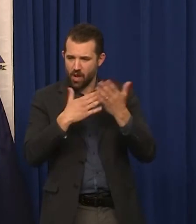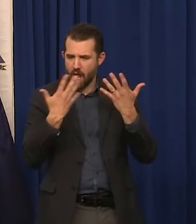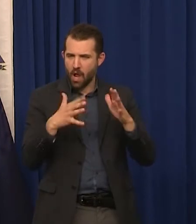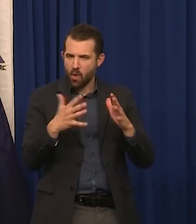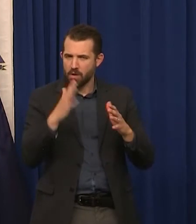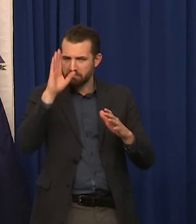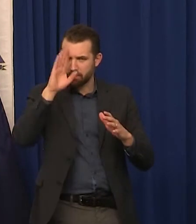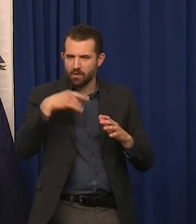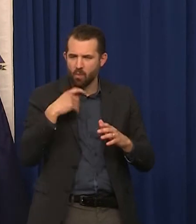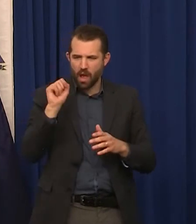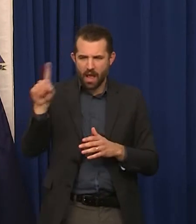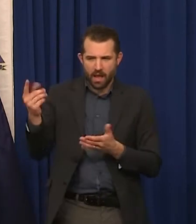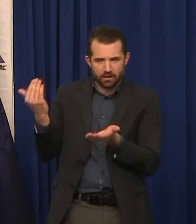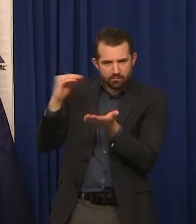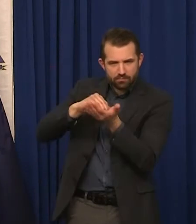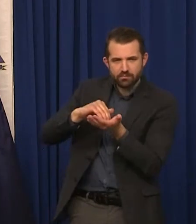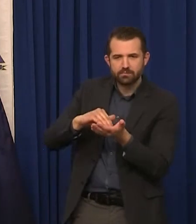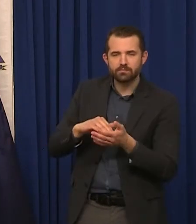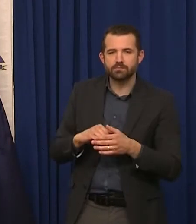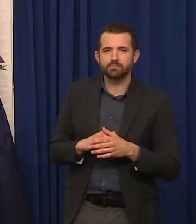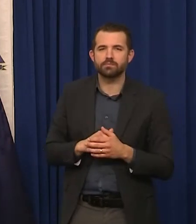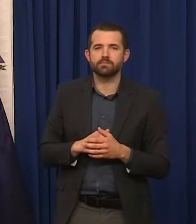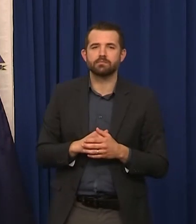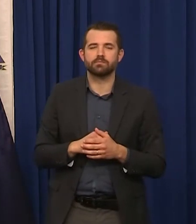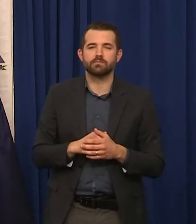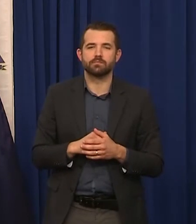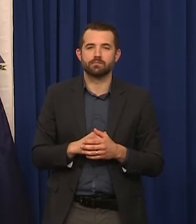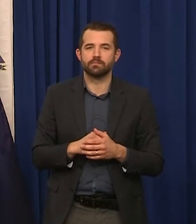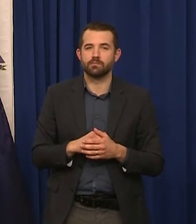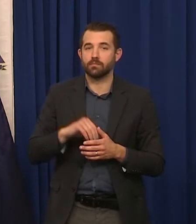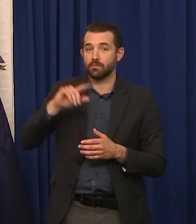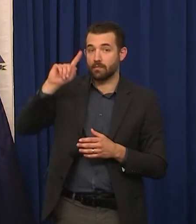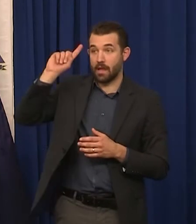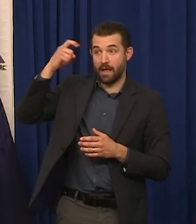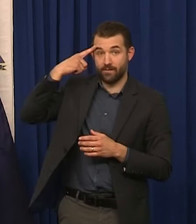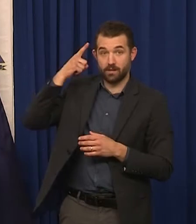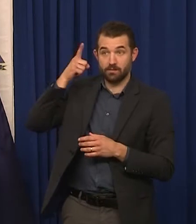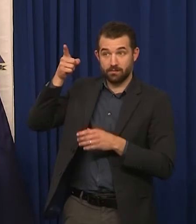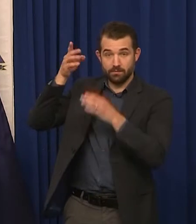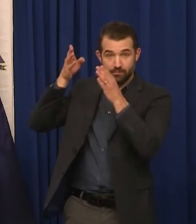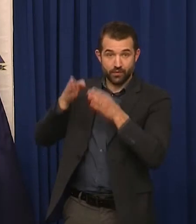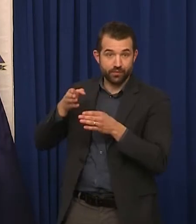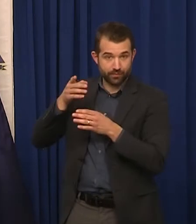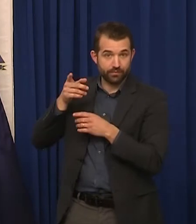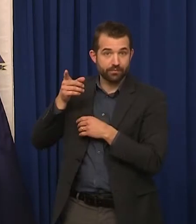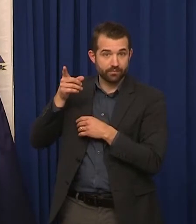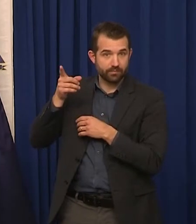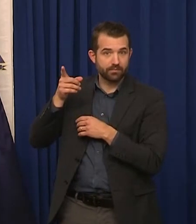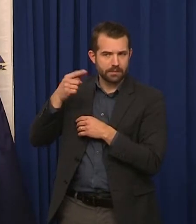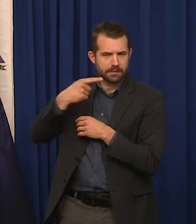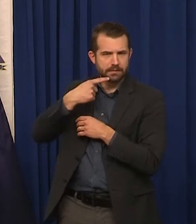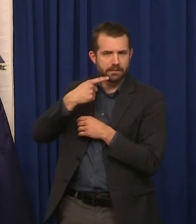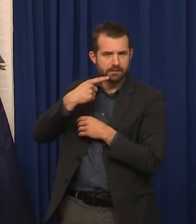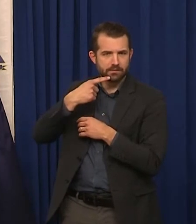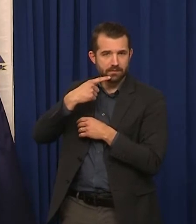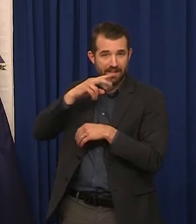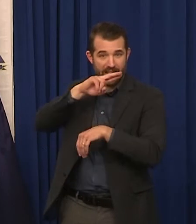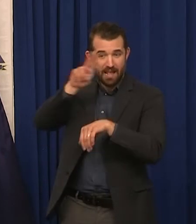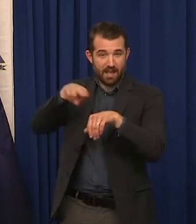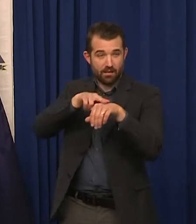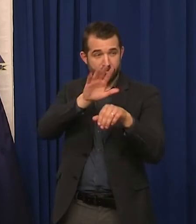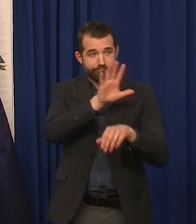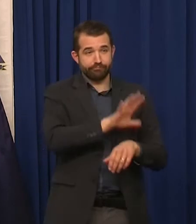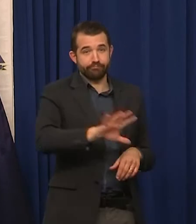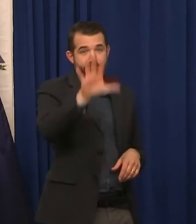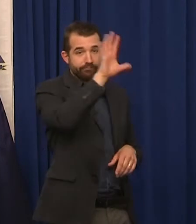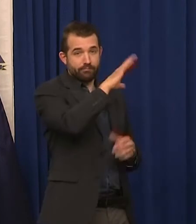anyway. Since the governor has talked about, at the national level, talking about more robust testing being key to being